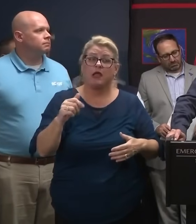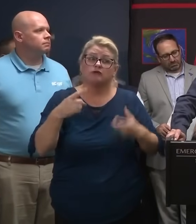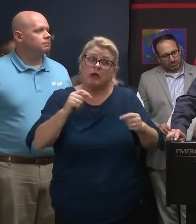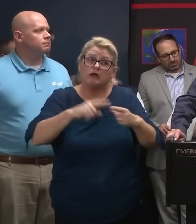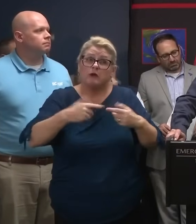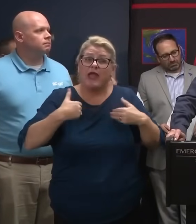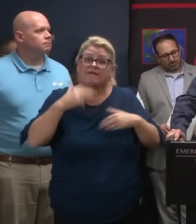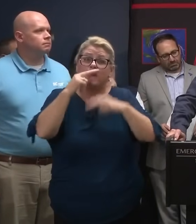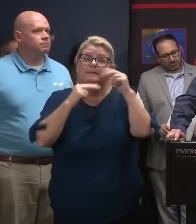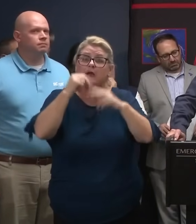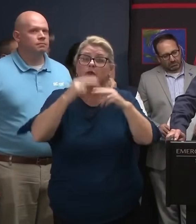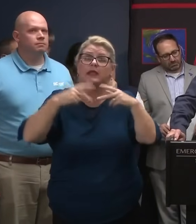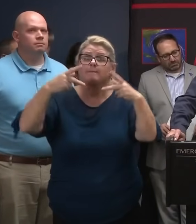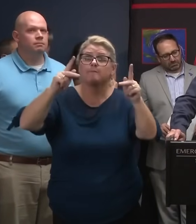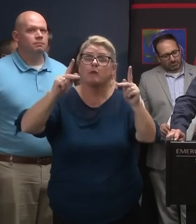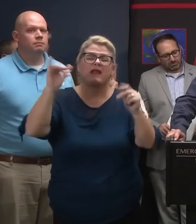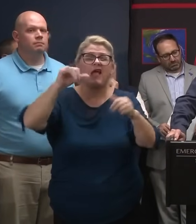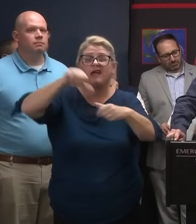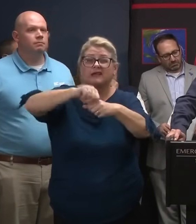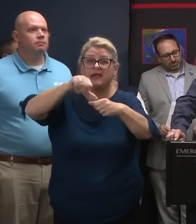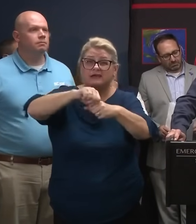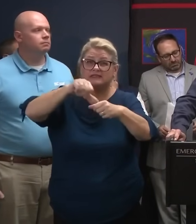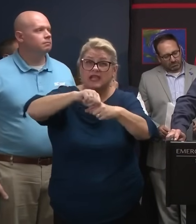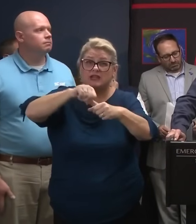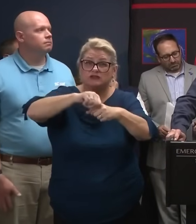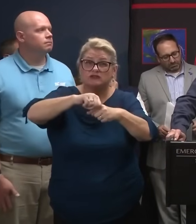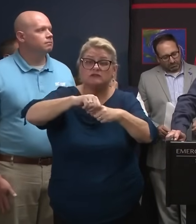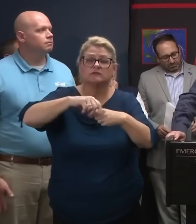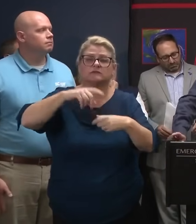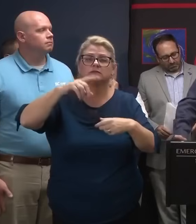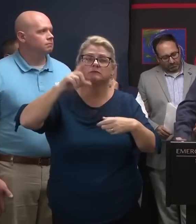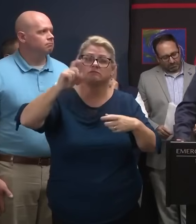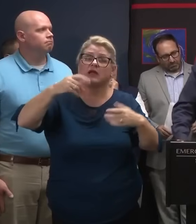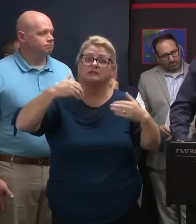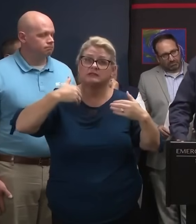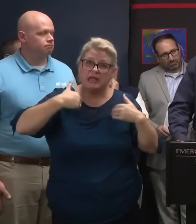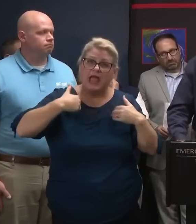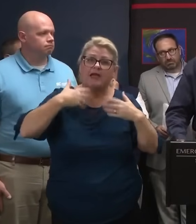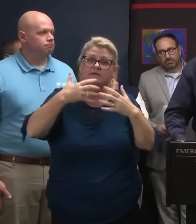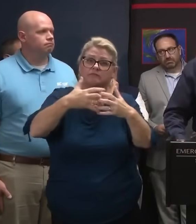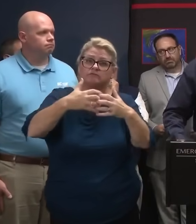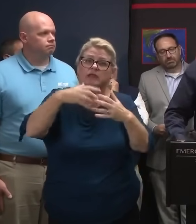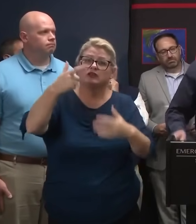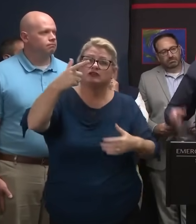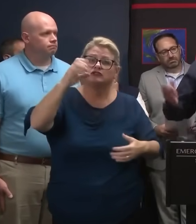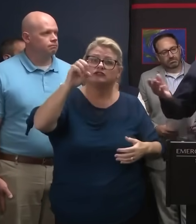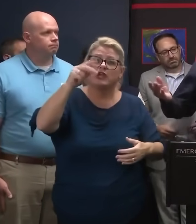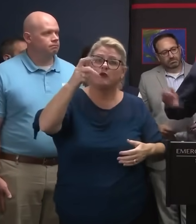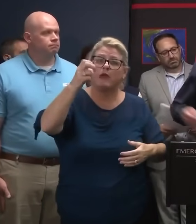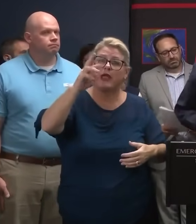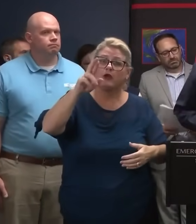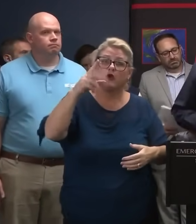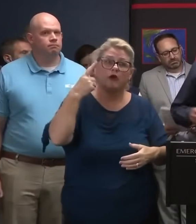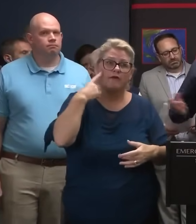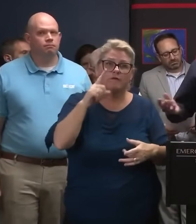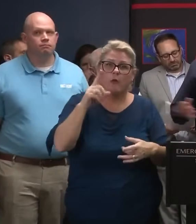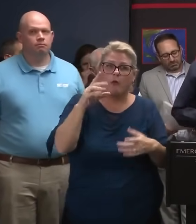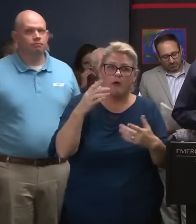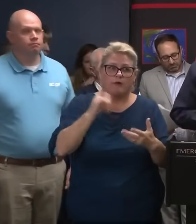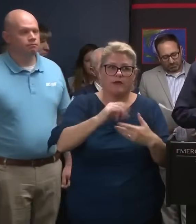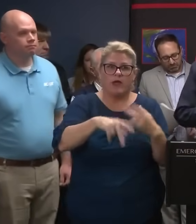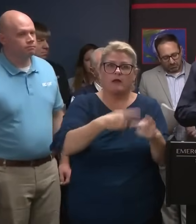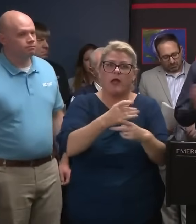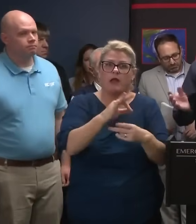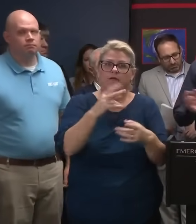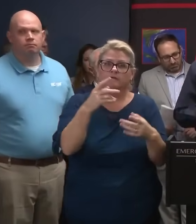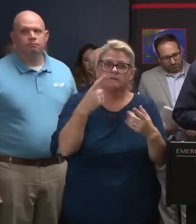if you're a gas station or something like that, you have to have a generator, have to have generator power. For cases like this, you